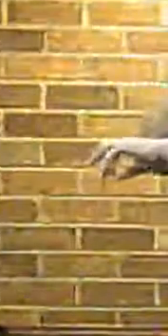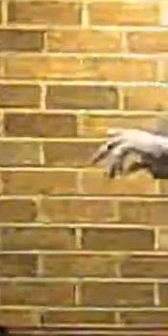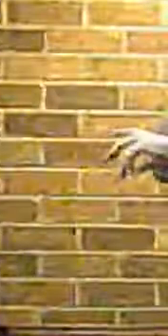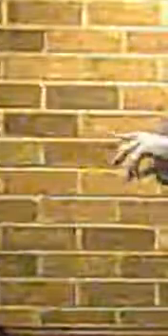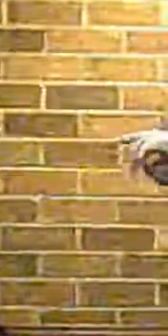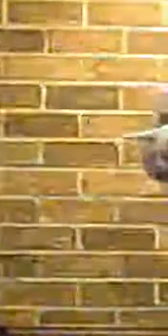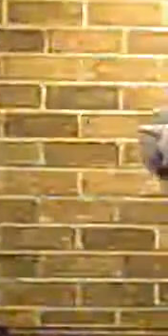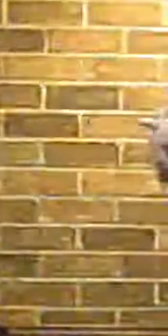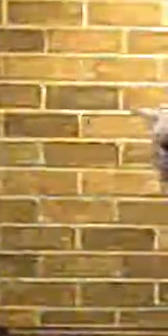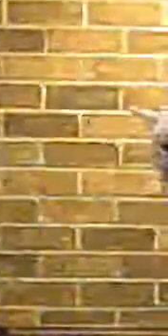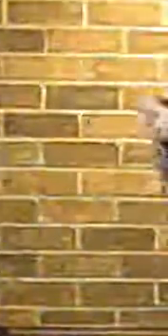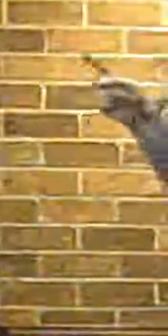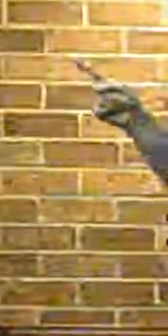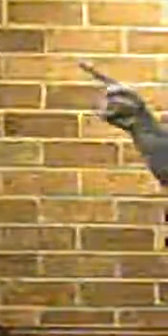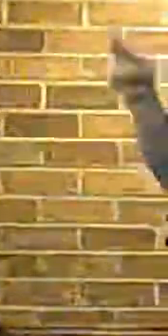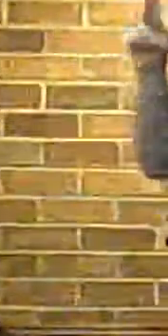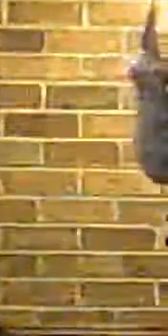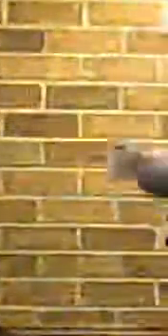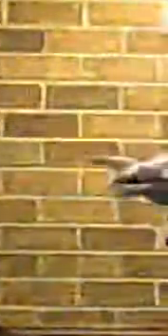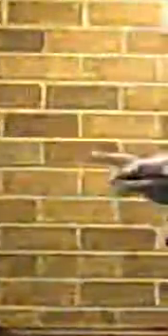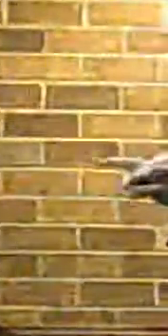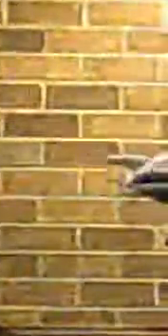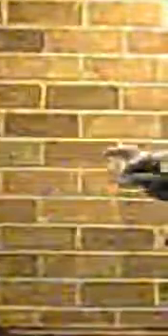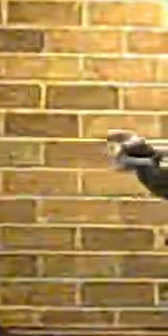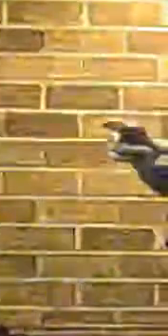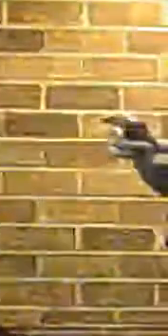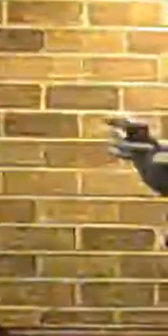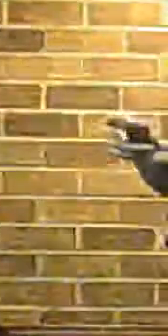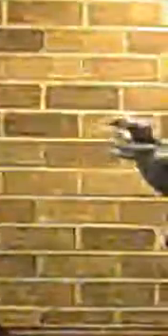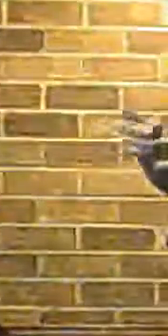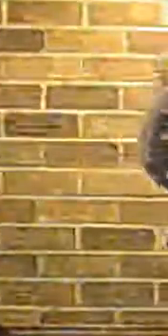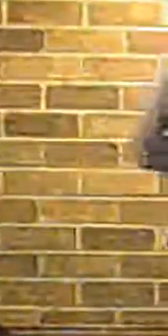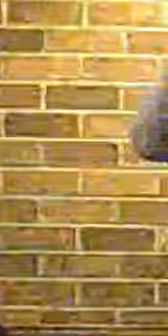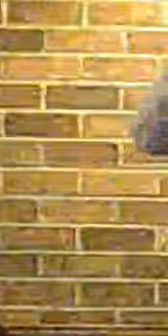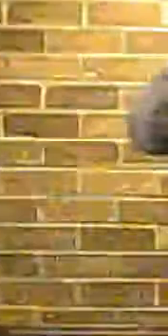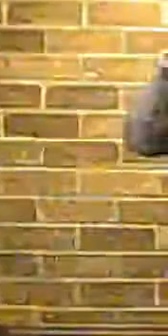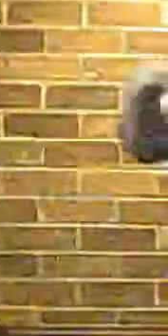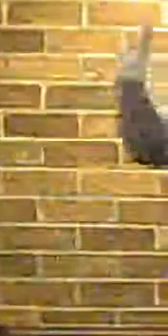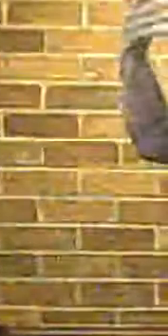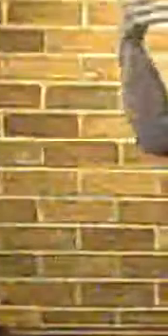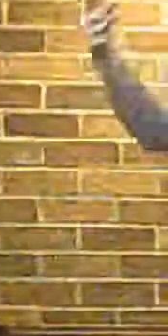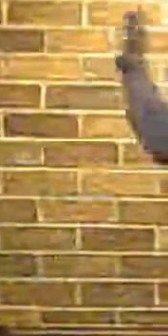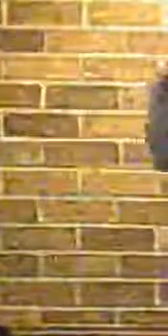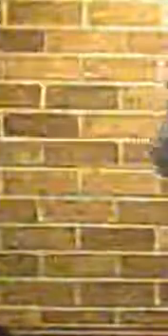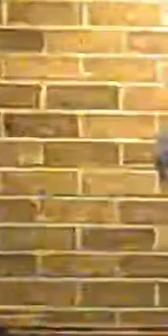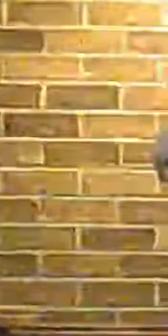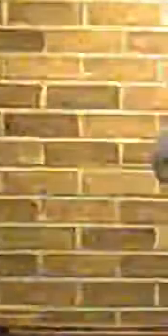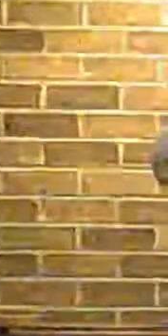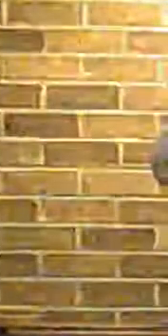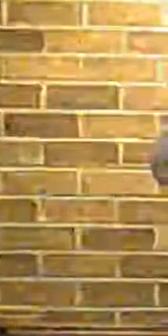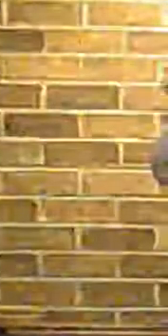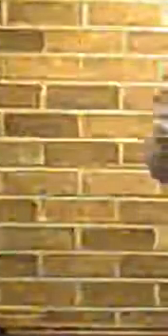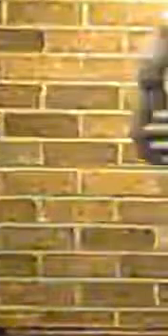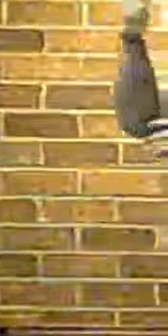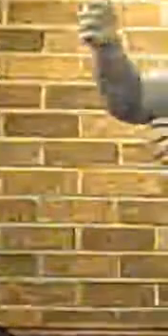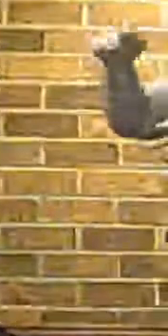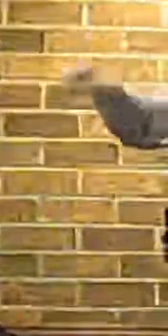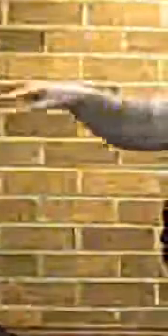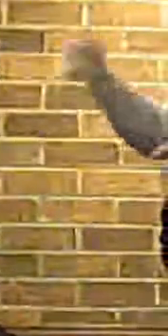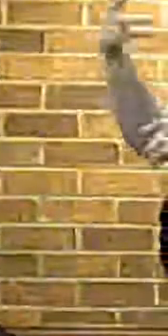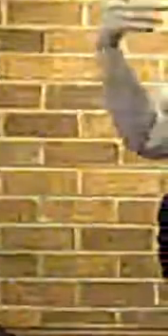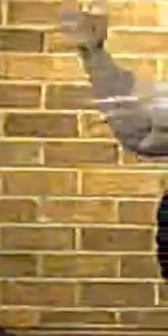in death rates between attendance times of one to five minutes and six to ten minutes.